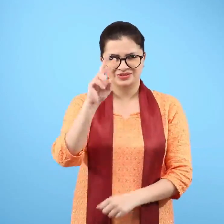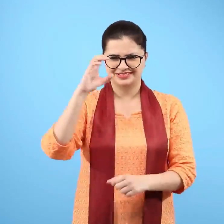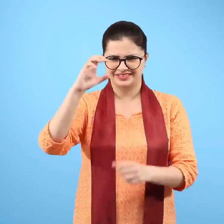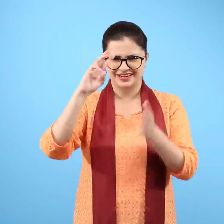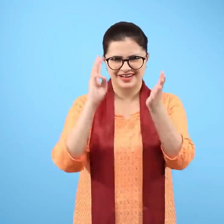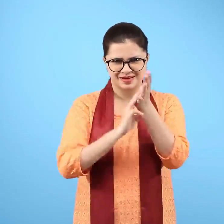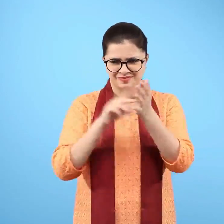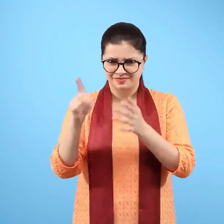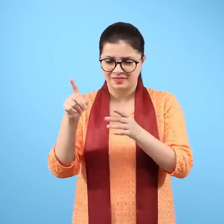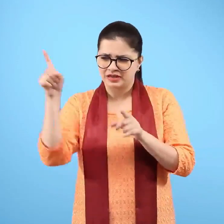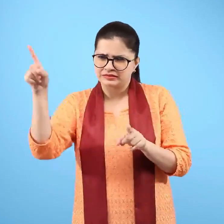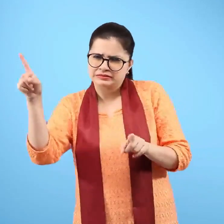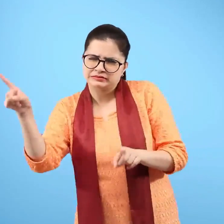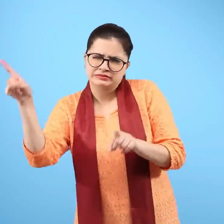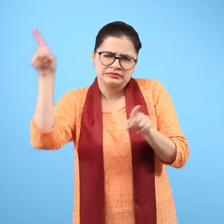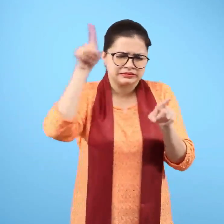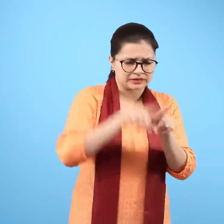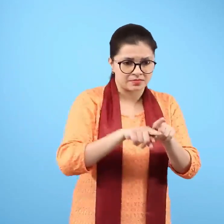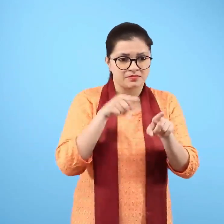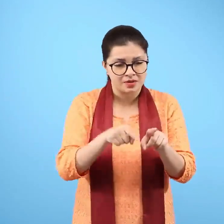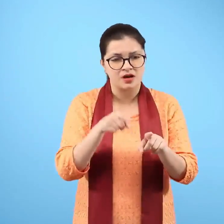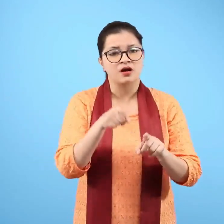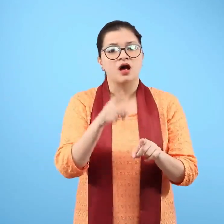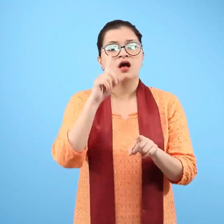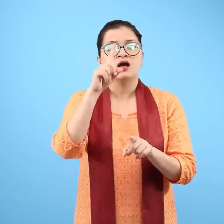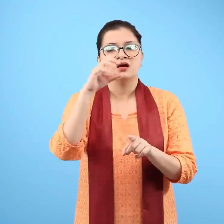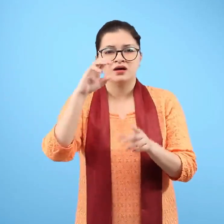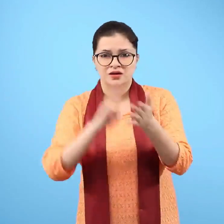Now try to make it bigger in this 2 centimeters grid.